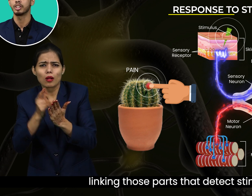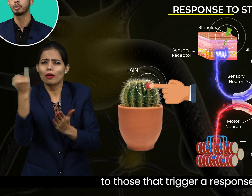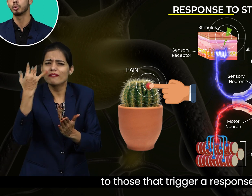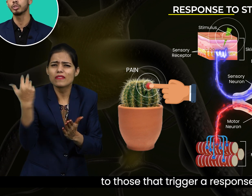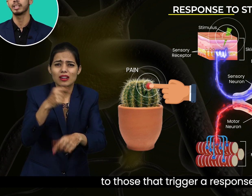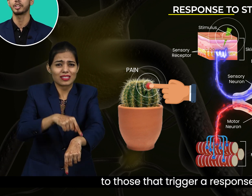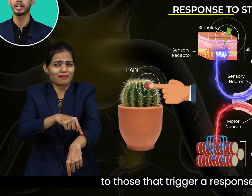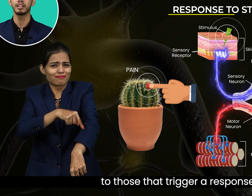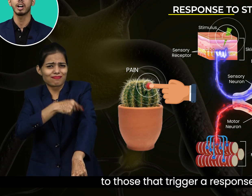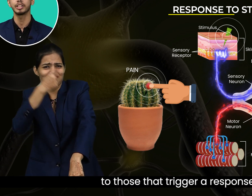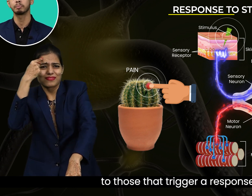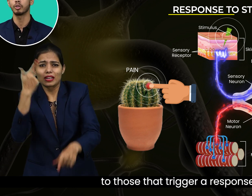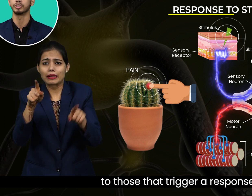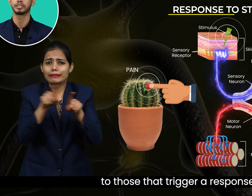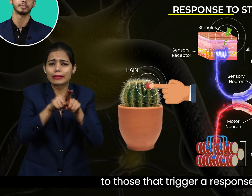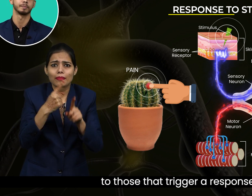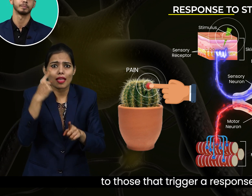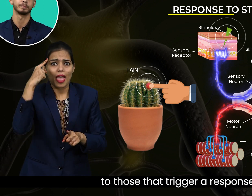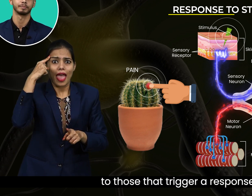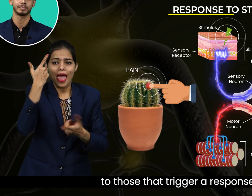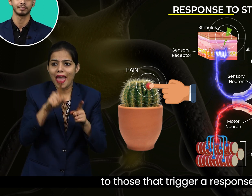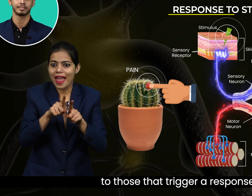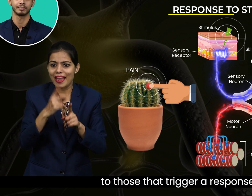stimuli to those that trigger a response.